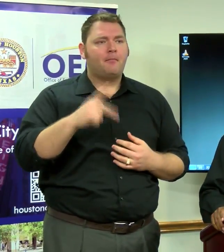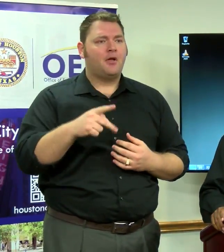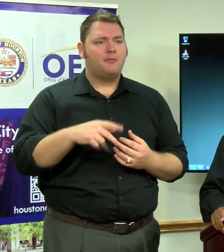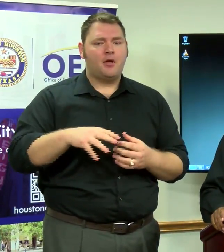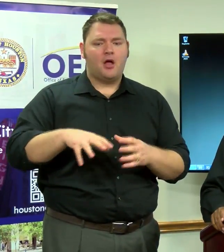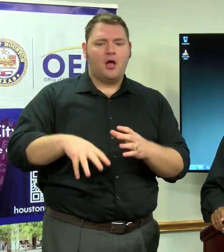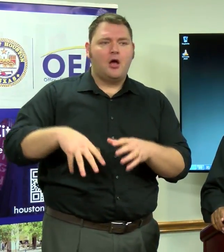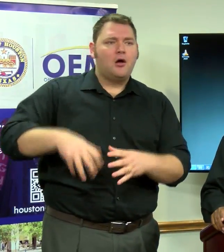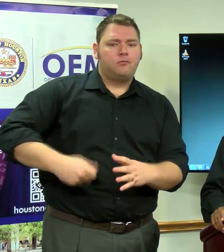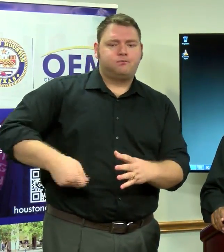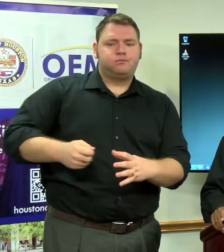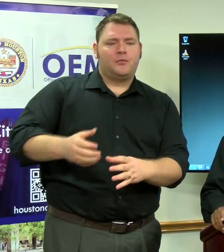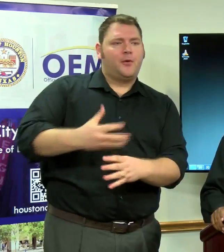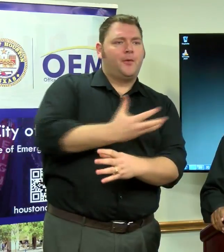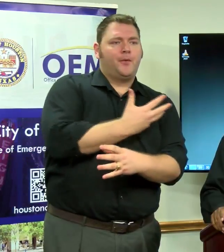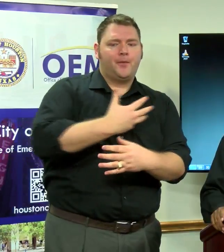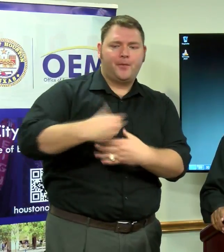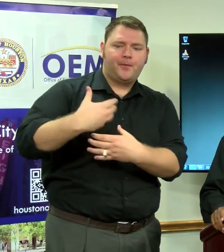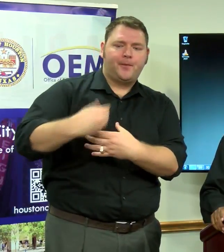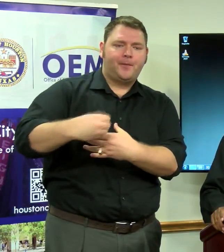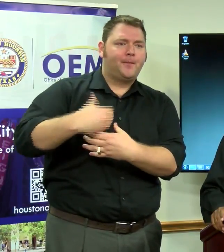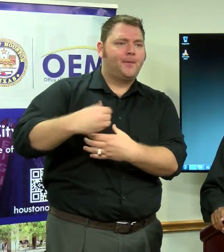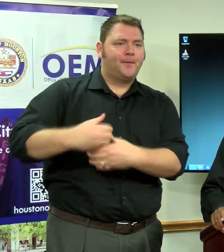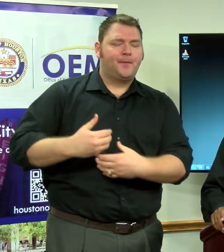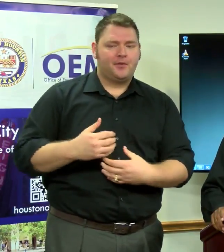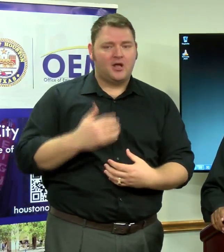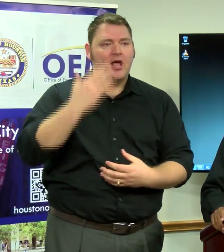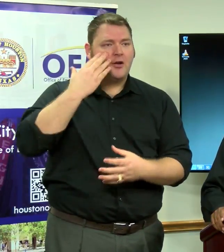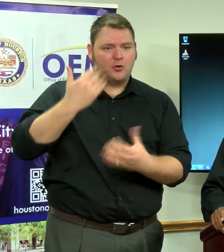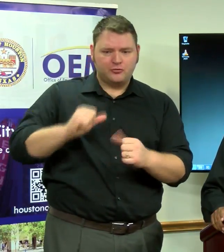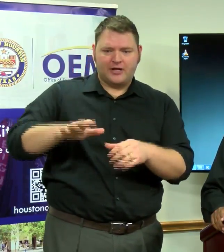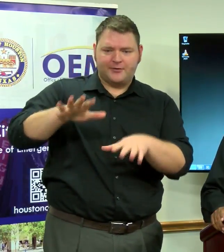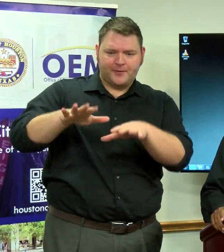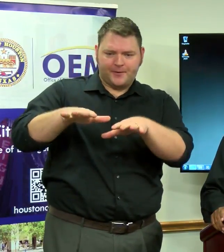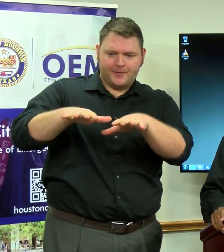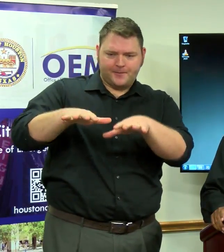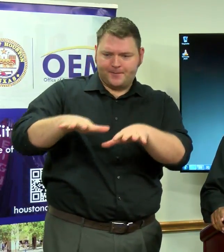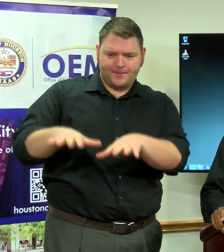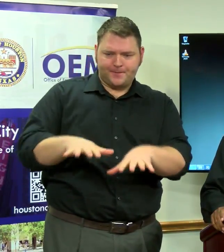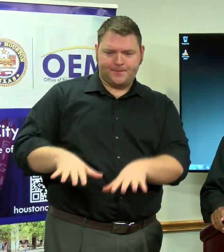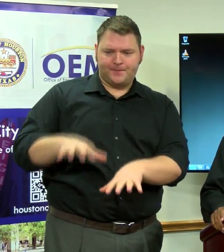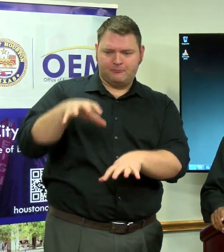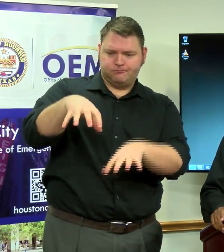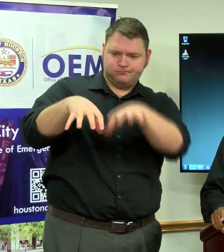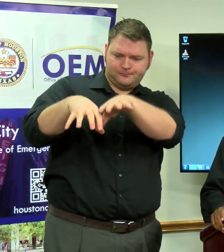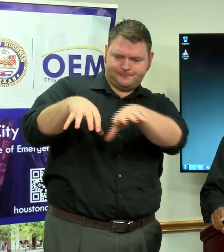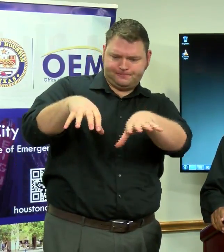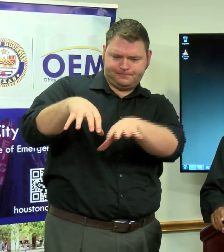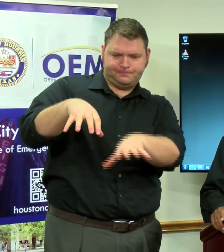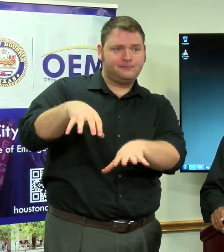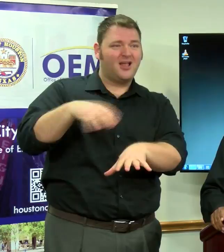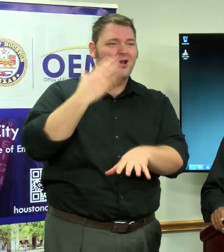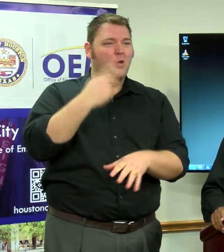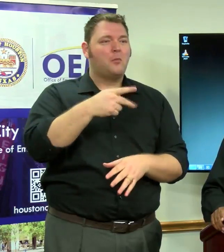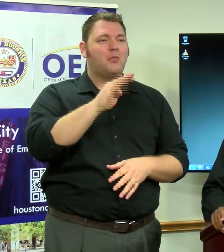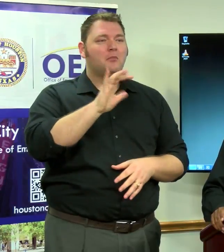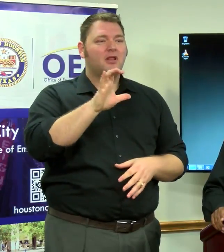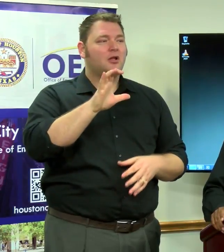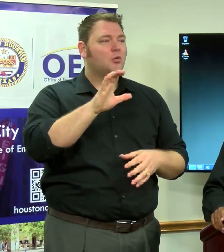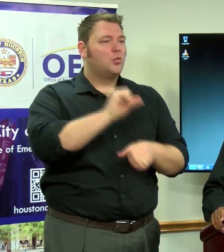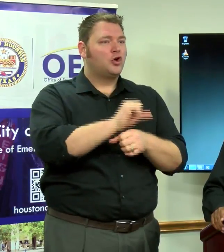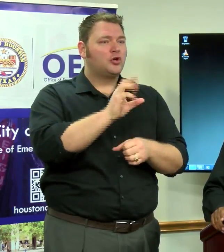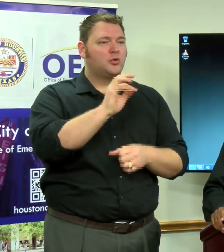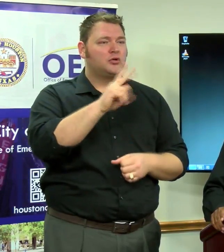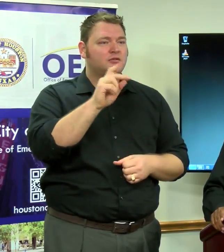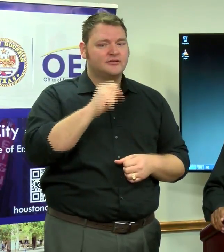and I'll have a better sense over the next couple of hours. I know Public Works is working on it, working with others to try to pump it out so that it doesn't